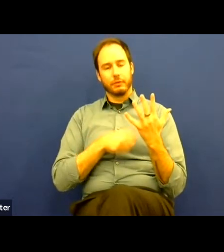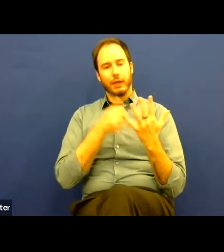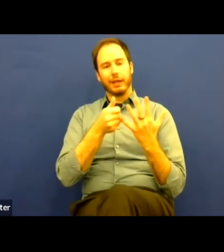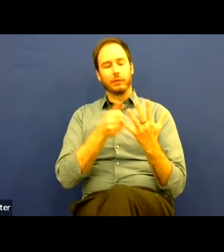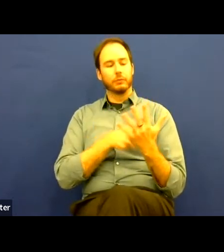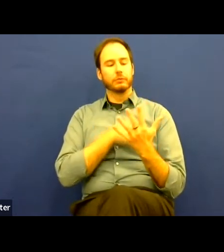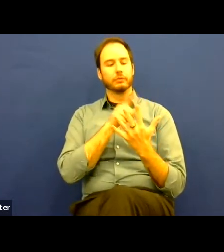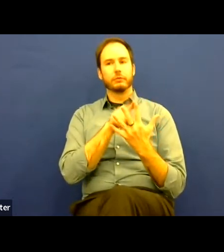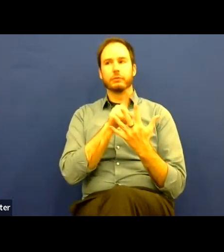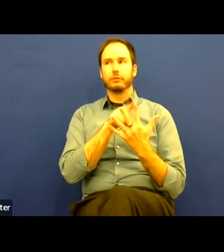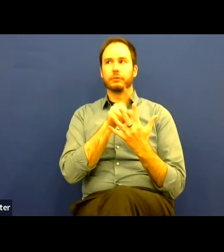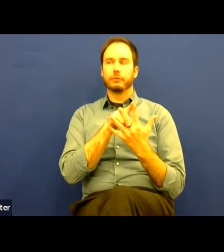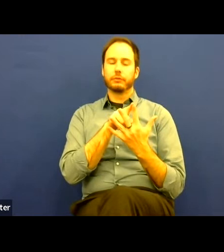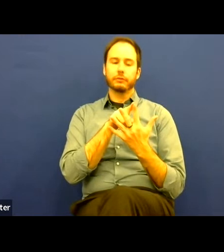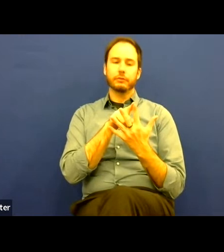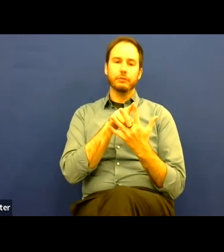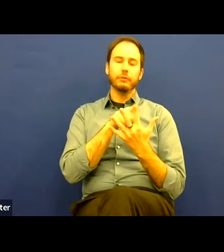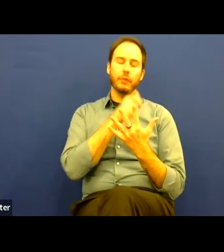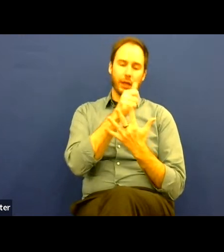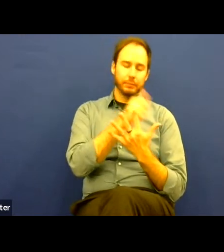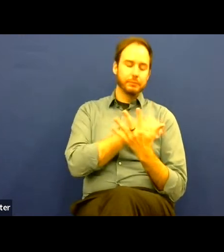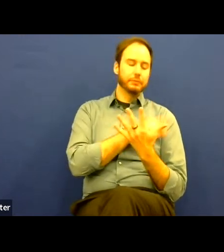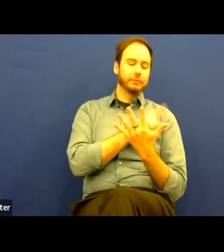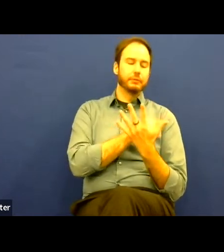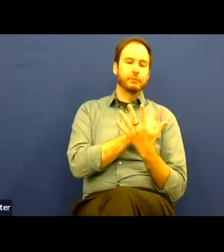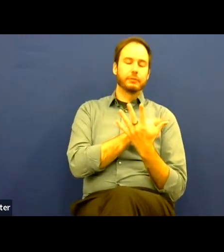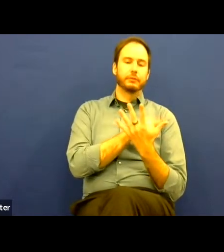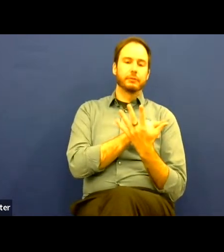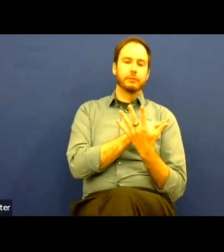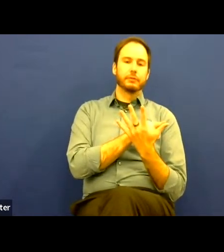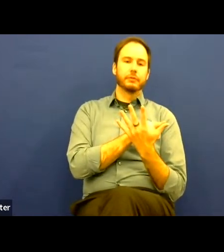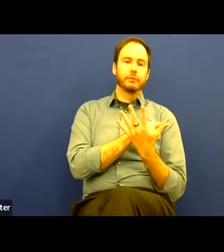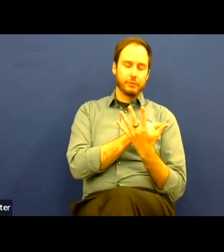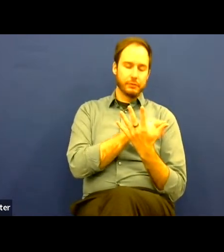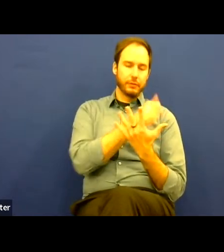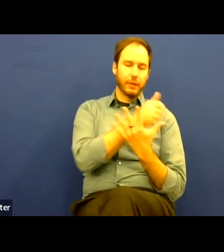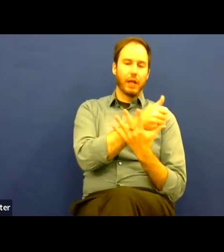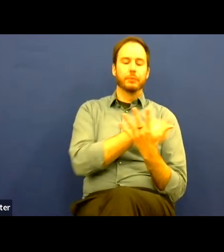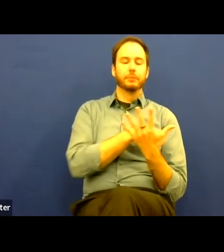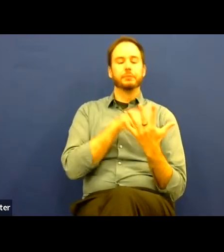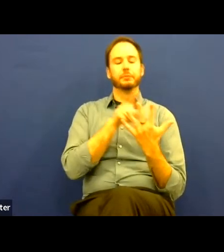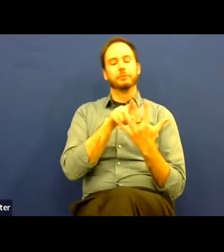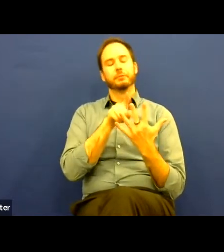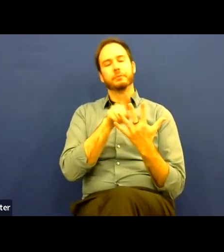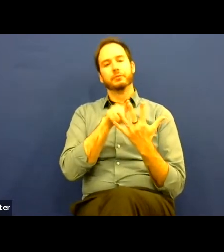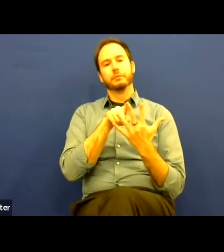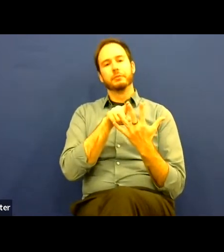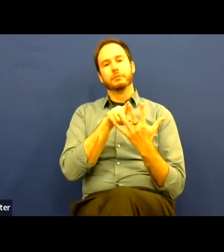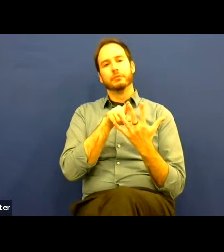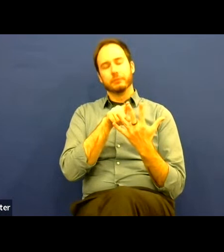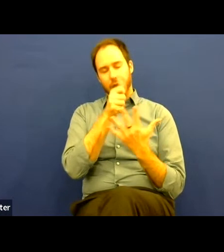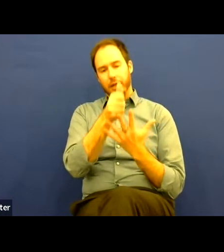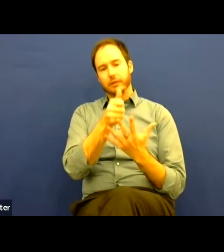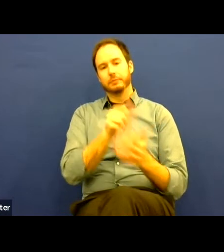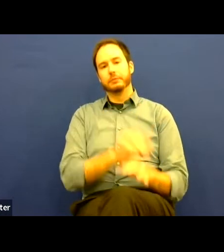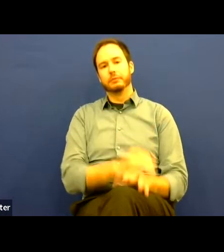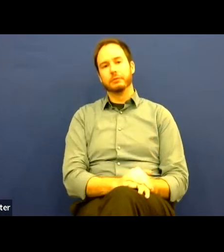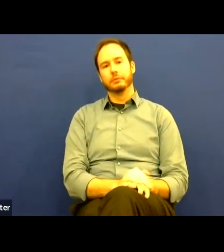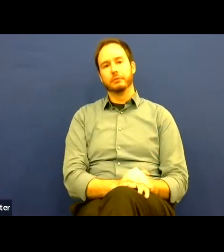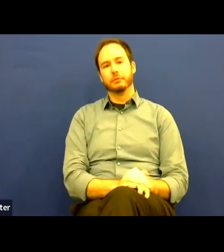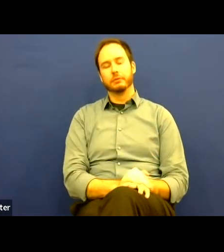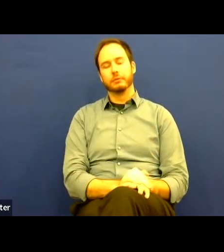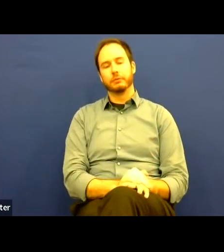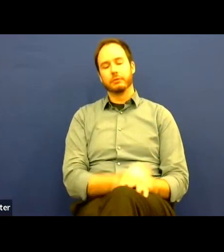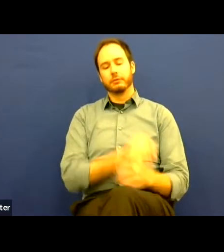Aye. Councilmember Page, Aye. Councilmember Blanca. Aye. Supervisor Schultz. Aye.